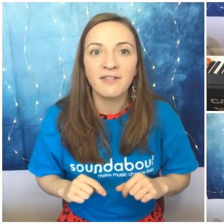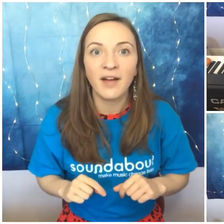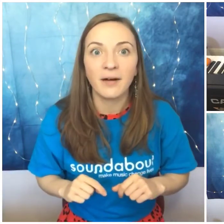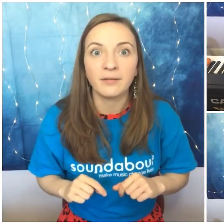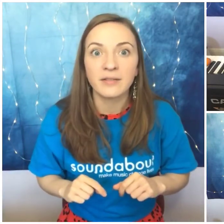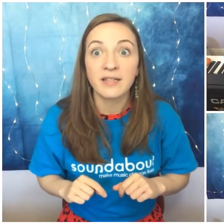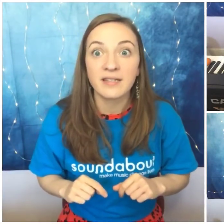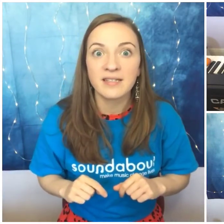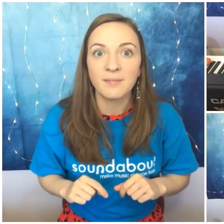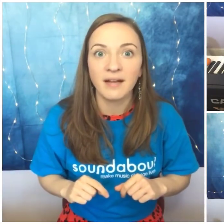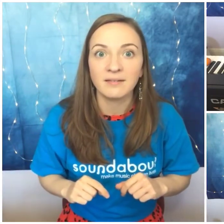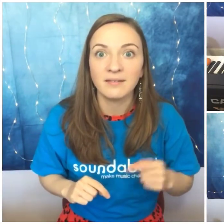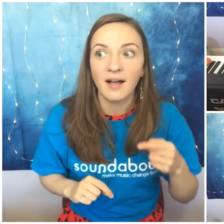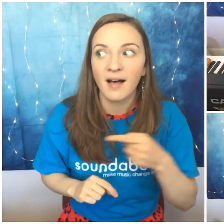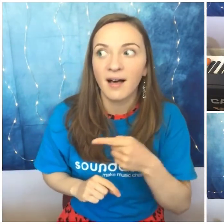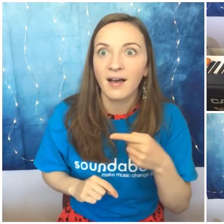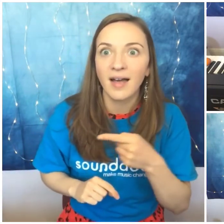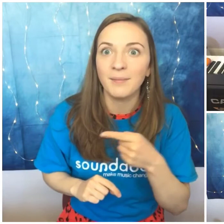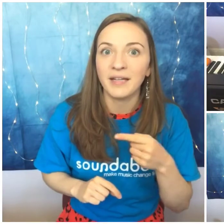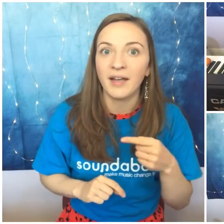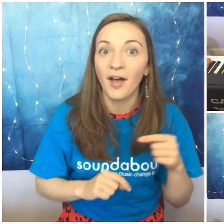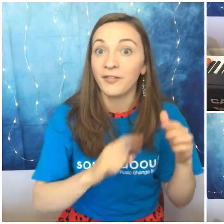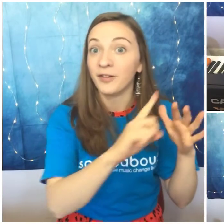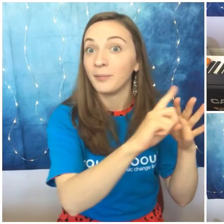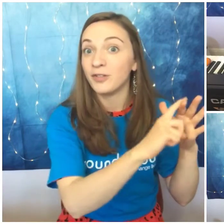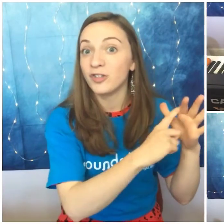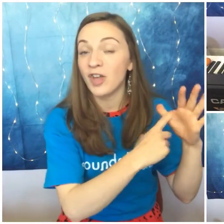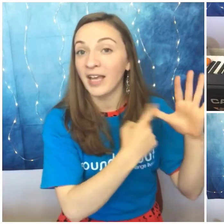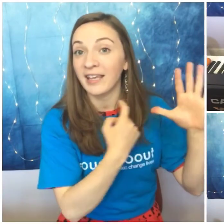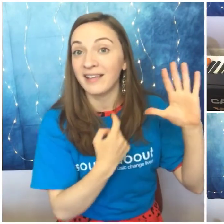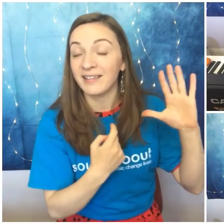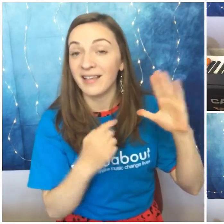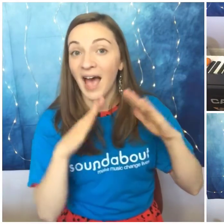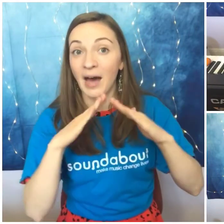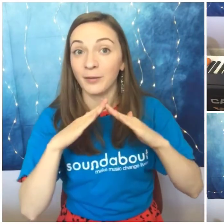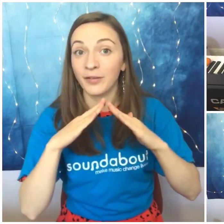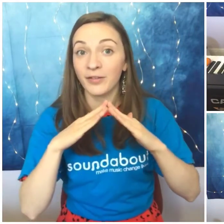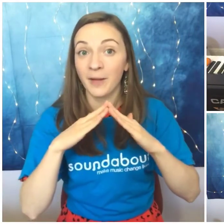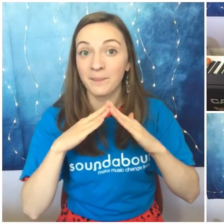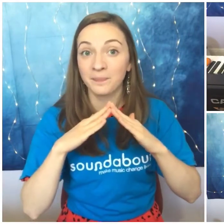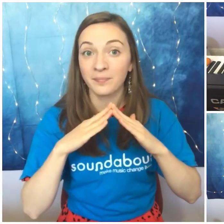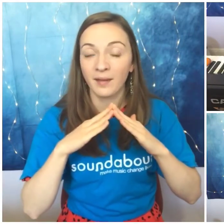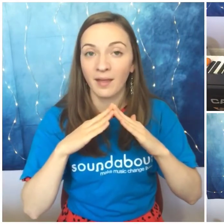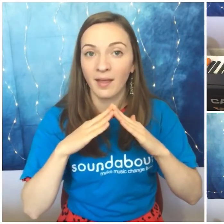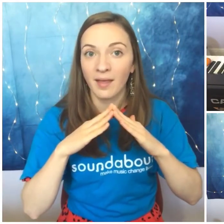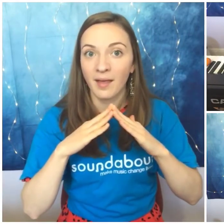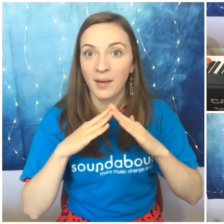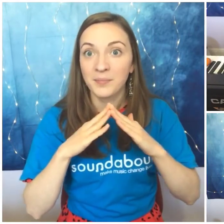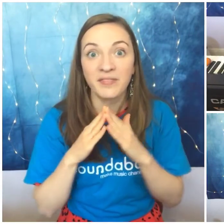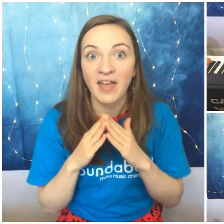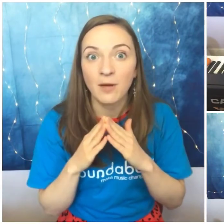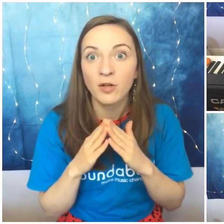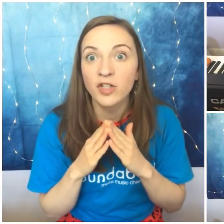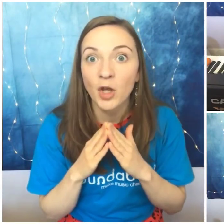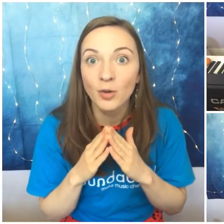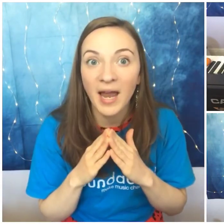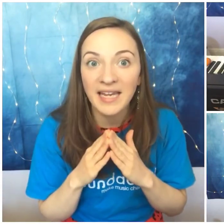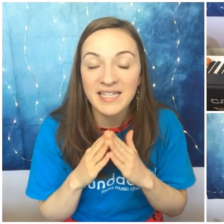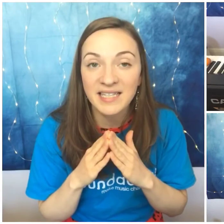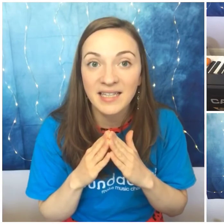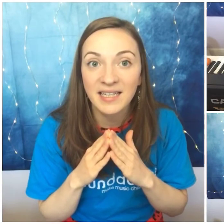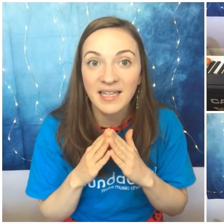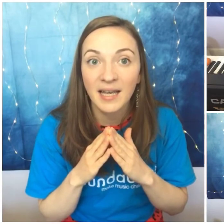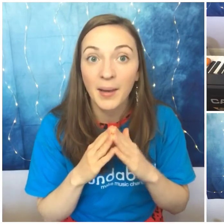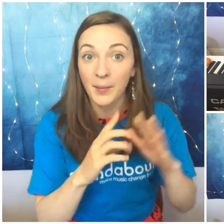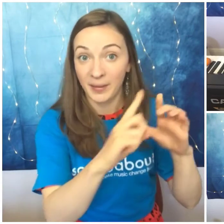Until they found the smell coming from Jackie's house. But they were too